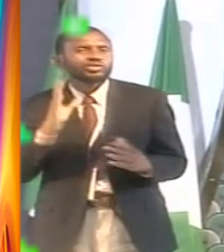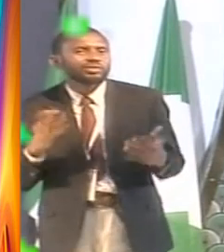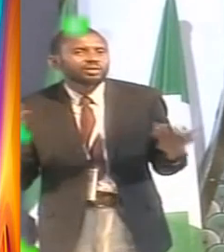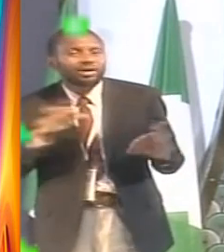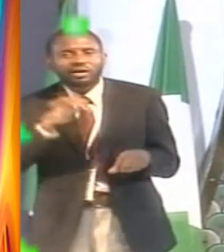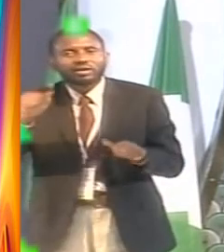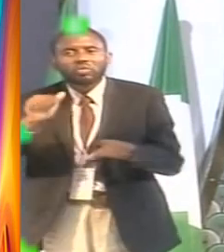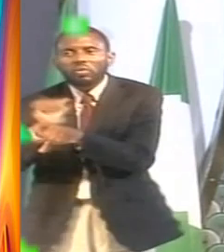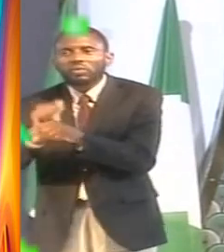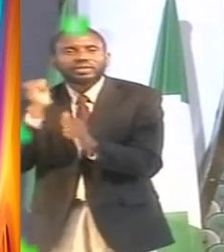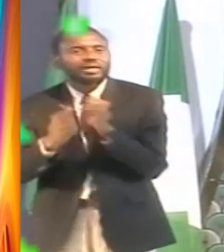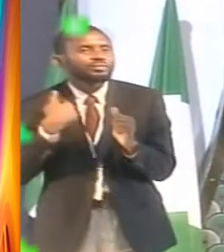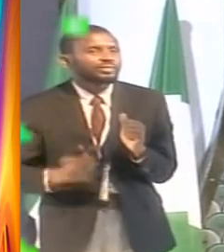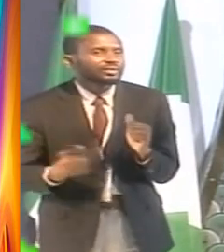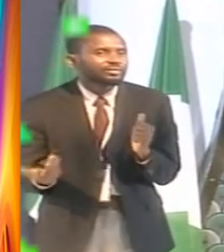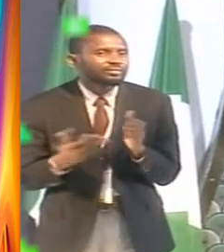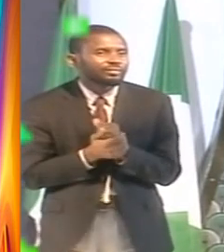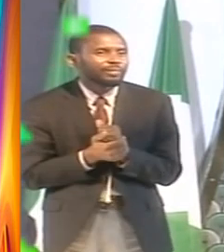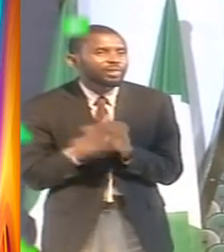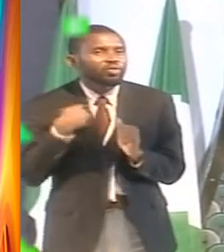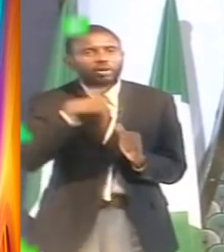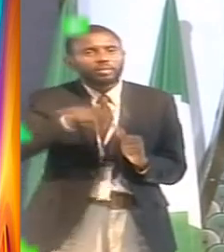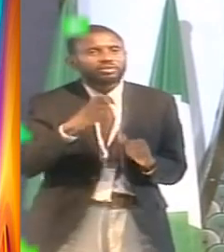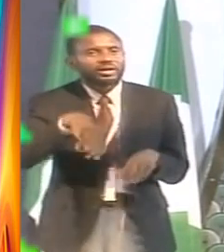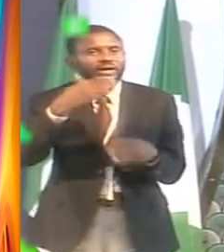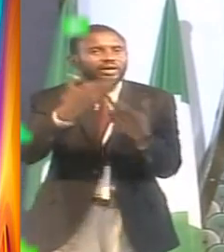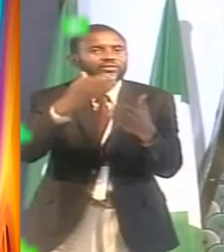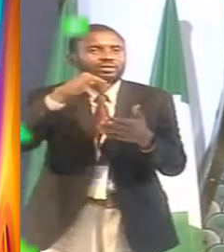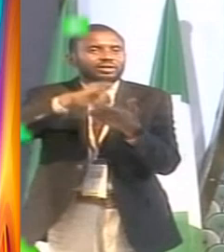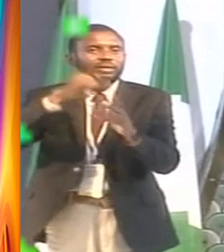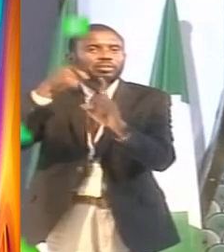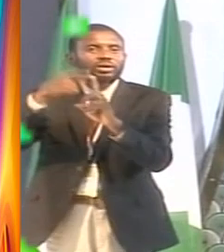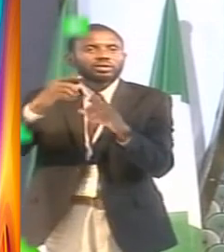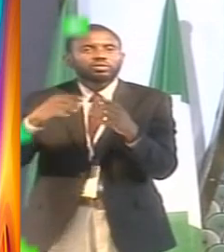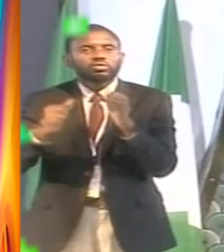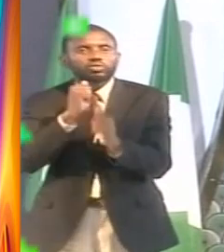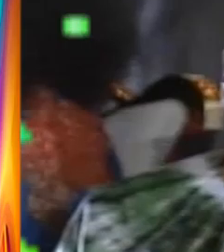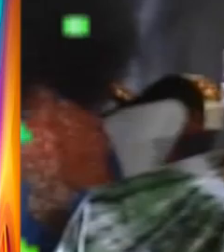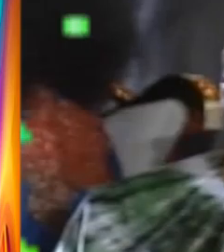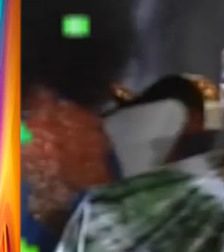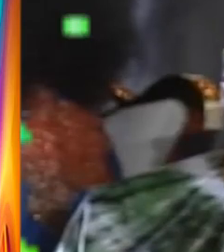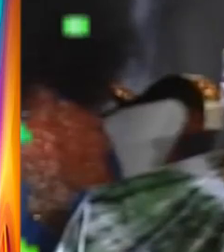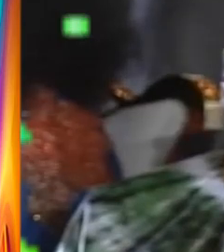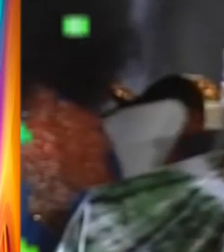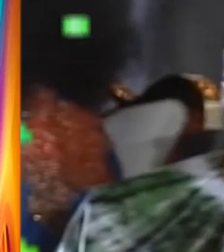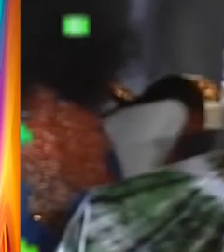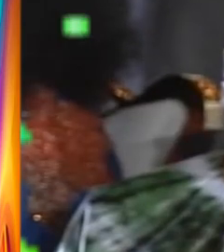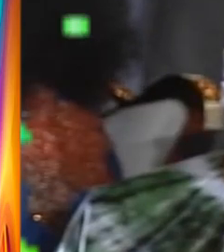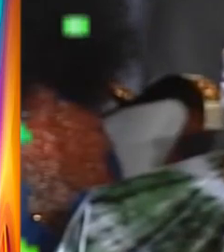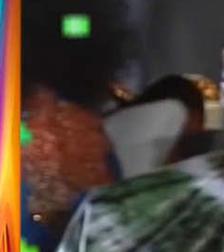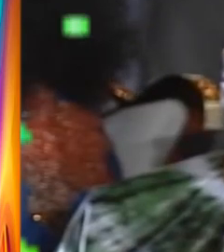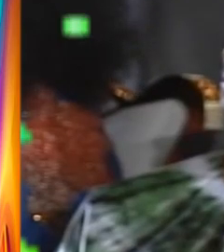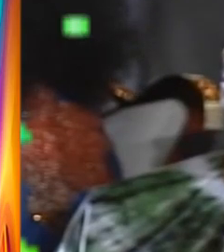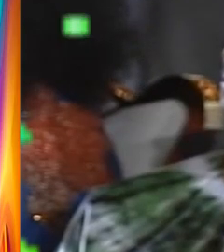work with anybody. And we must get to that point in which we have enough trust in ourselves. So religion in Nigeria, the Section 10